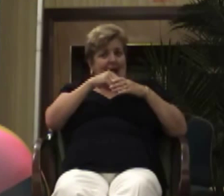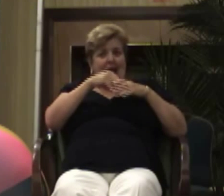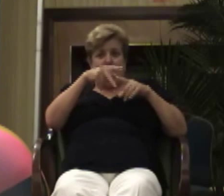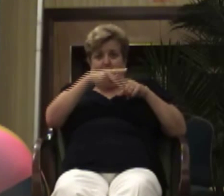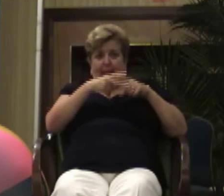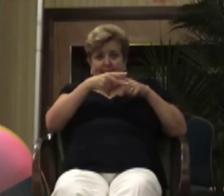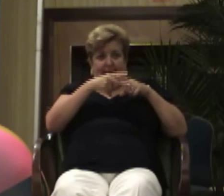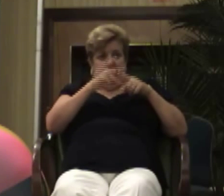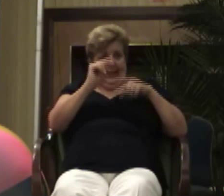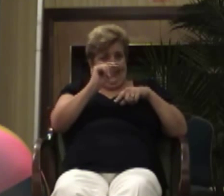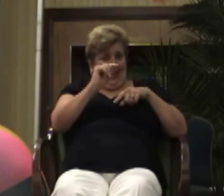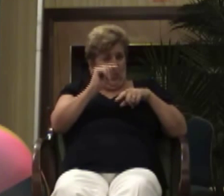And